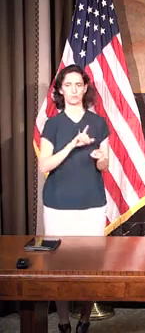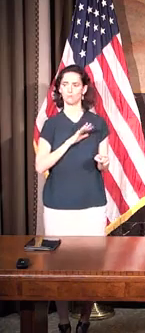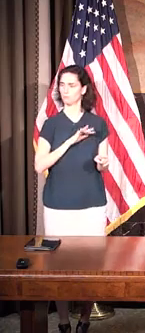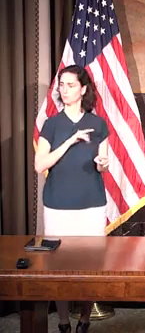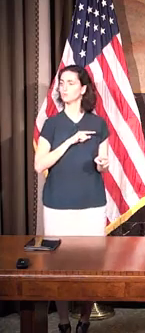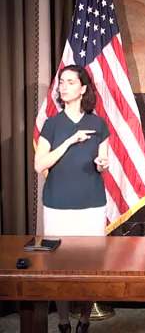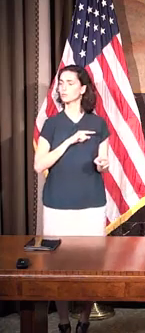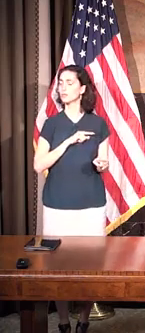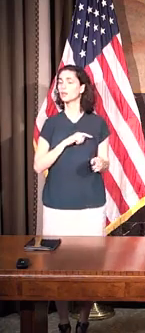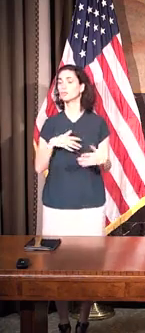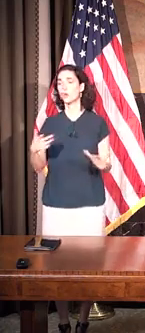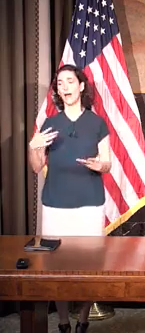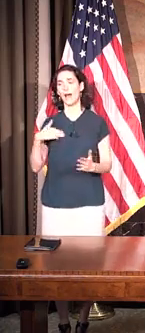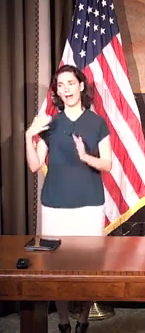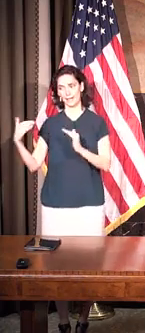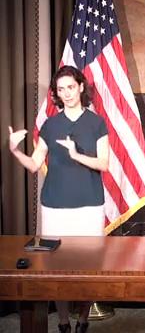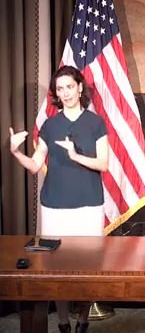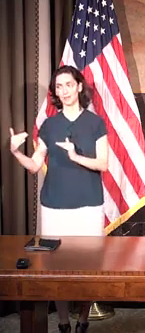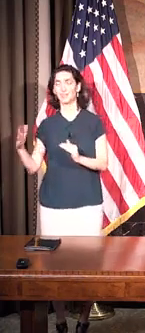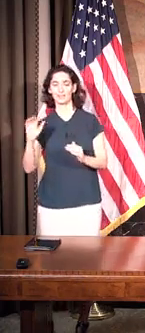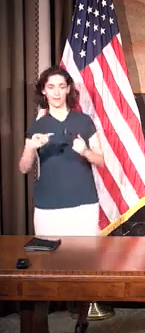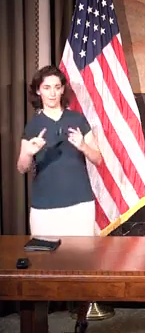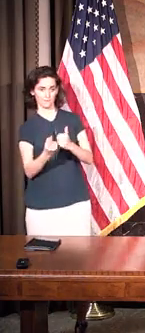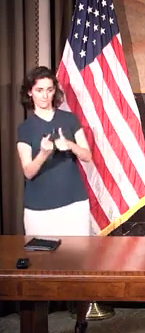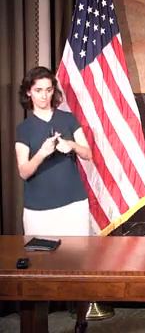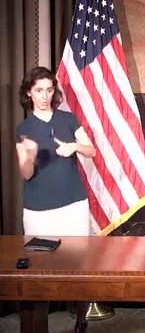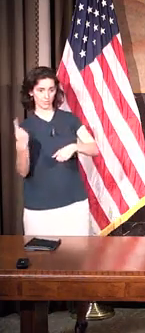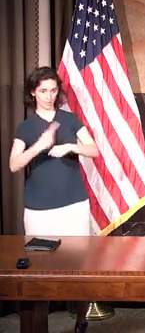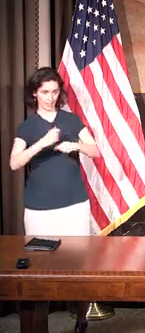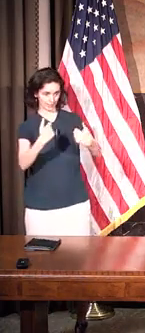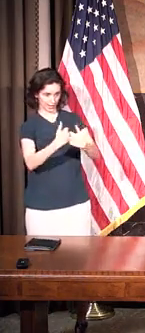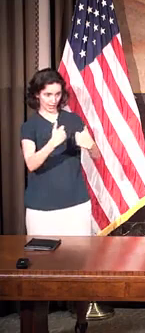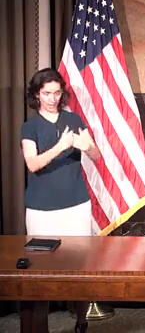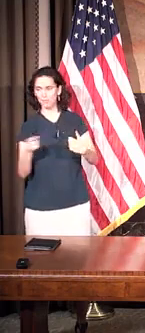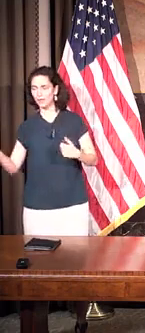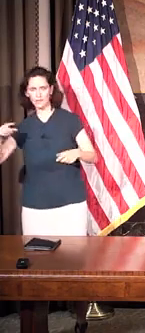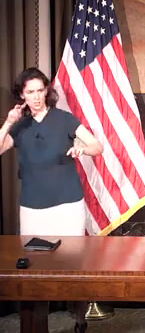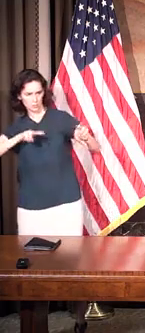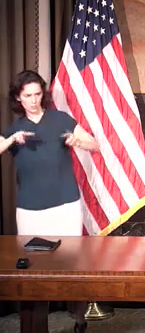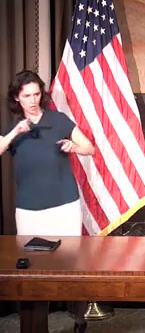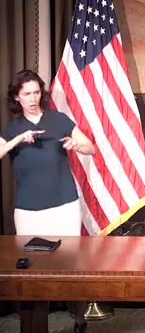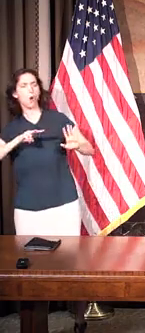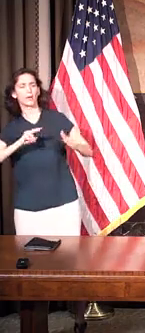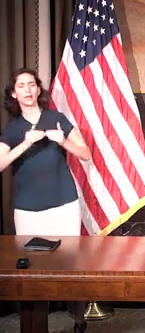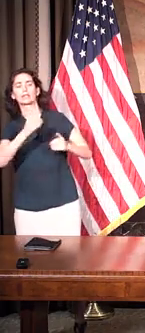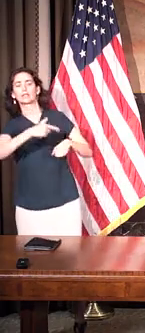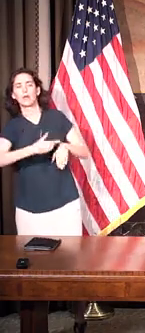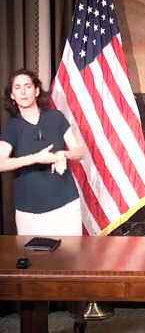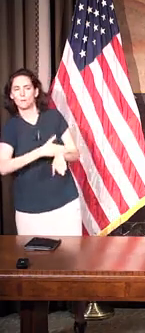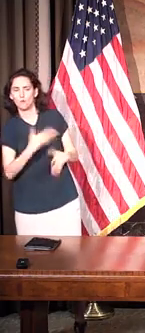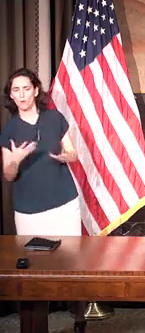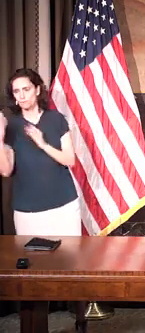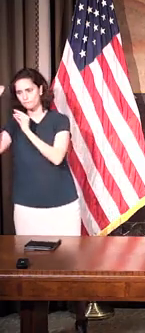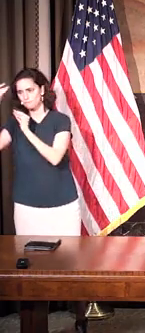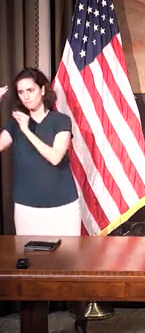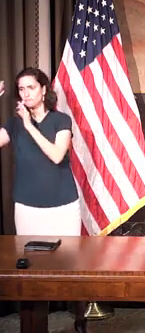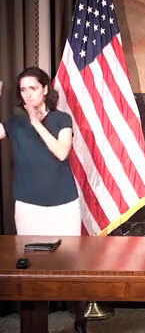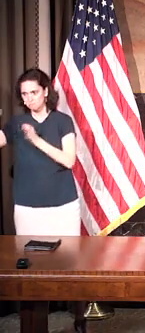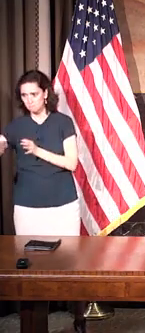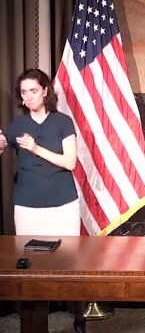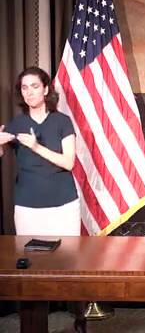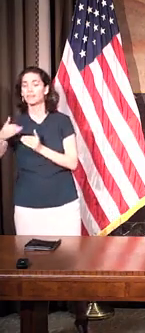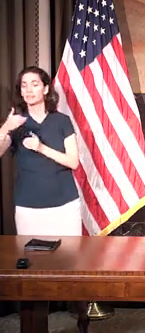expect is that they probably learned some lessons as to how things can be done better for the next game, and they'll incorporate those